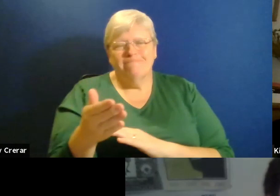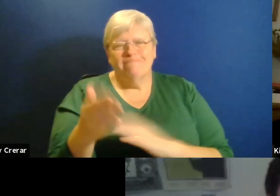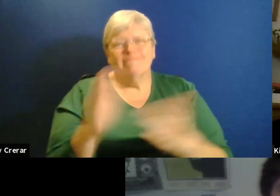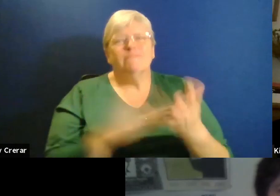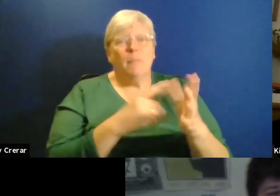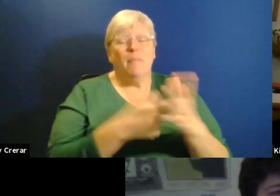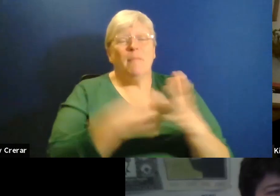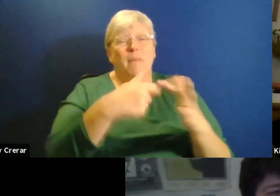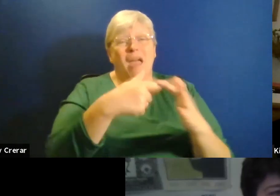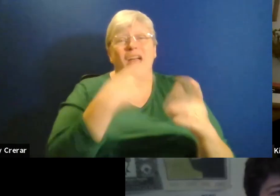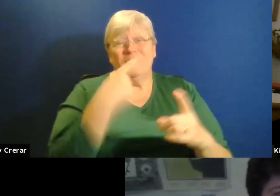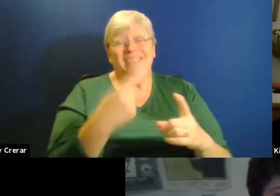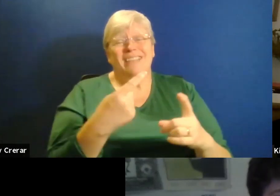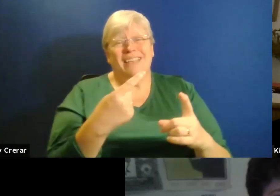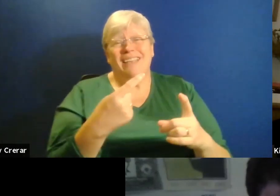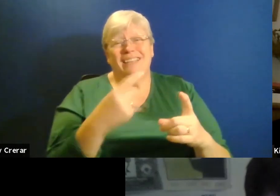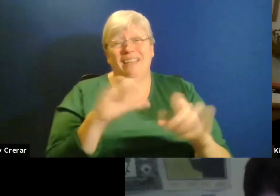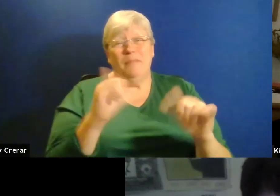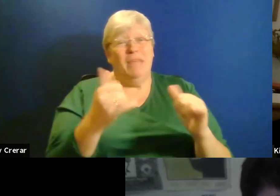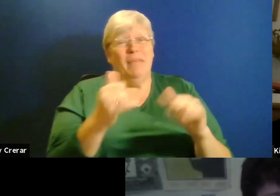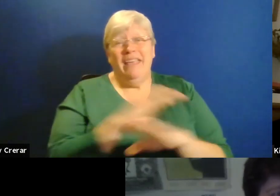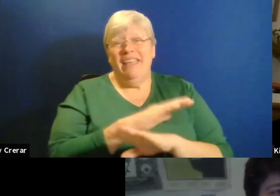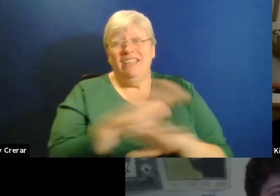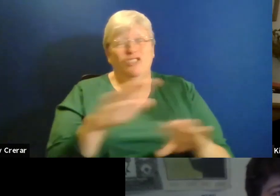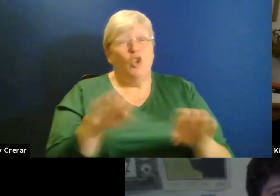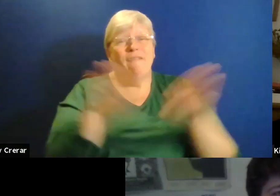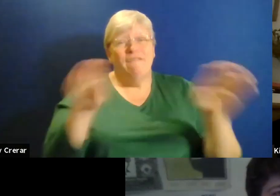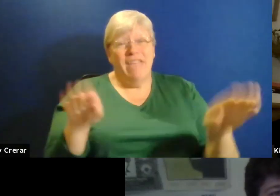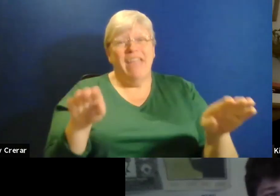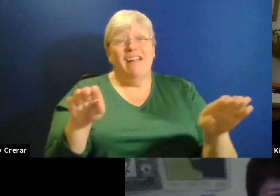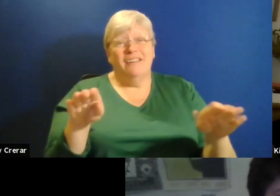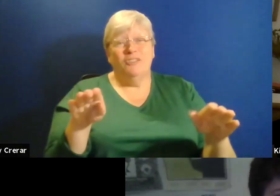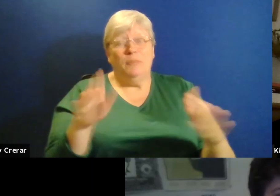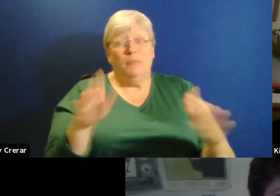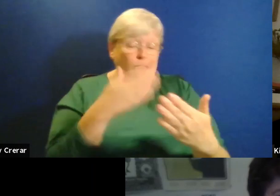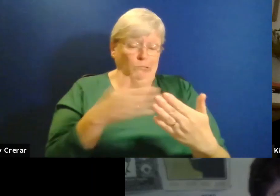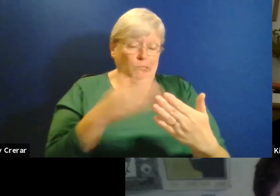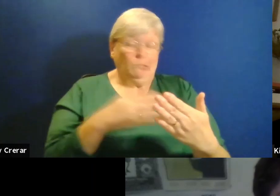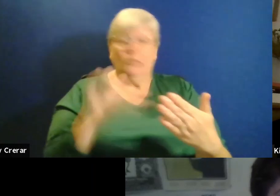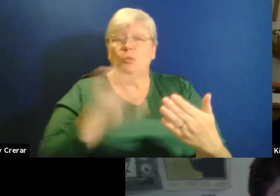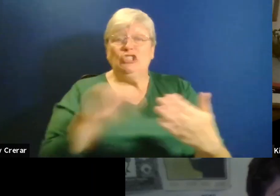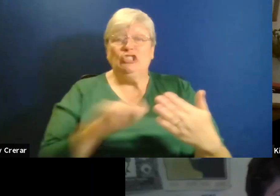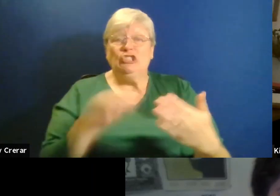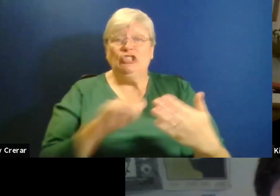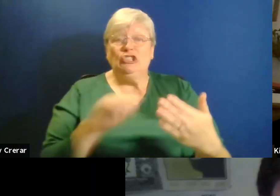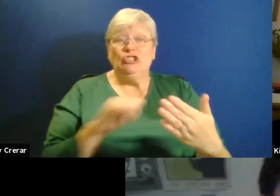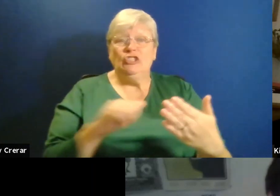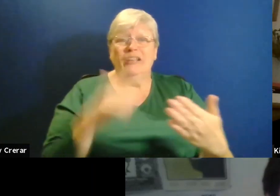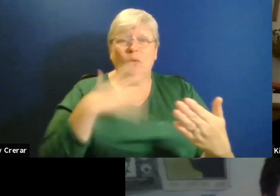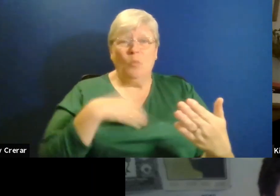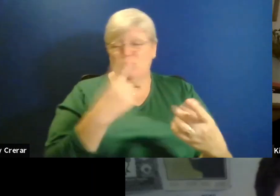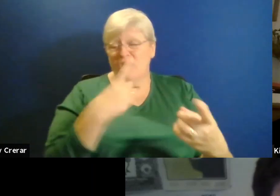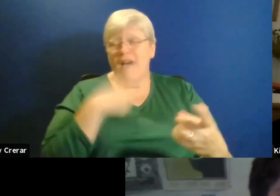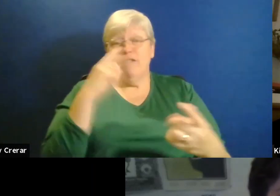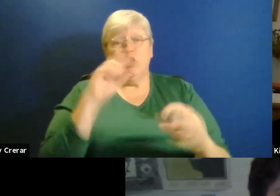saying, you know, maybe it's not the sort of the fairest thing to be flicking through a book before you go up. At the same time, you know, you want to make yourself look good. You want to make